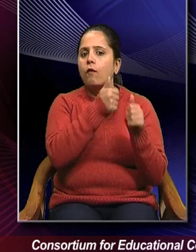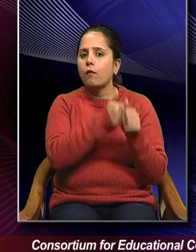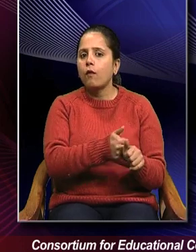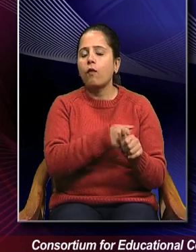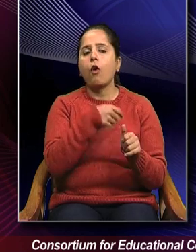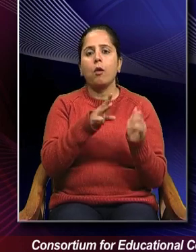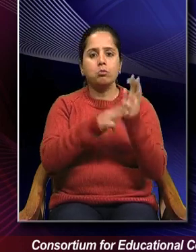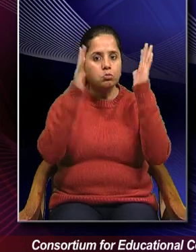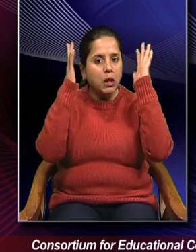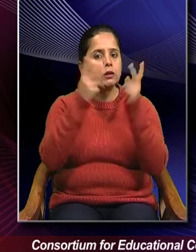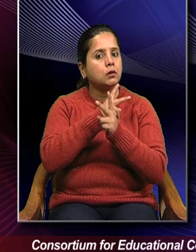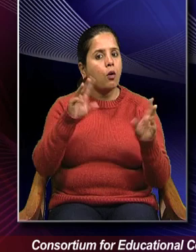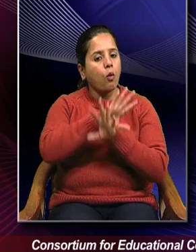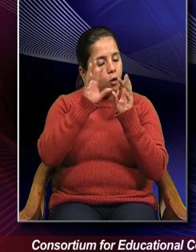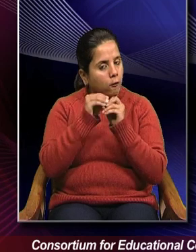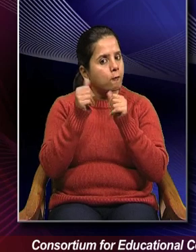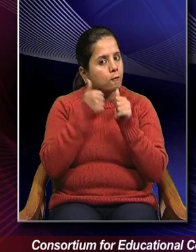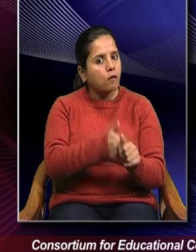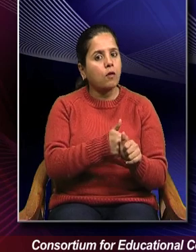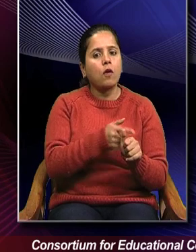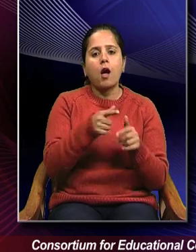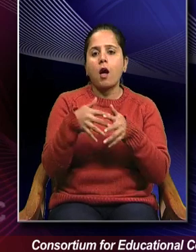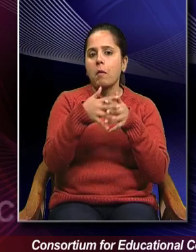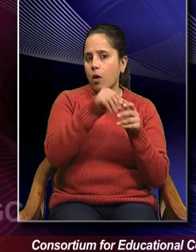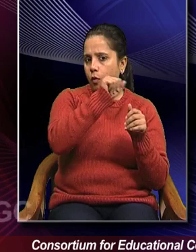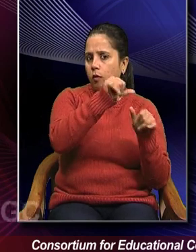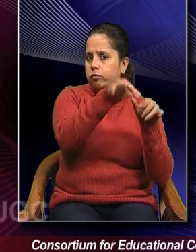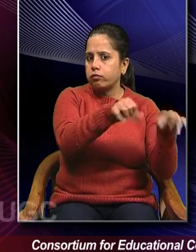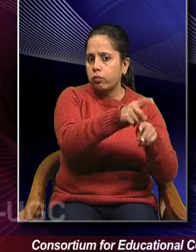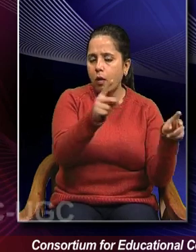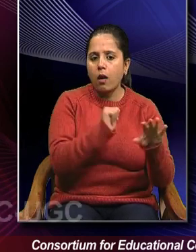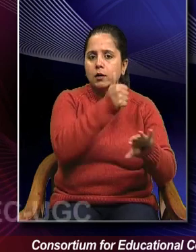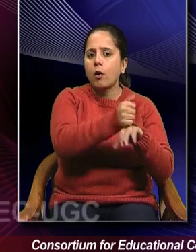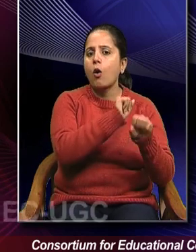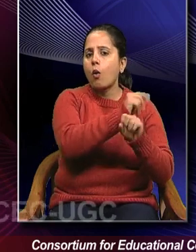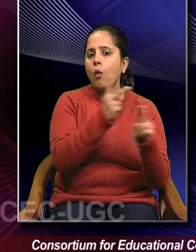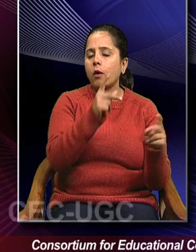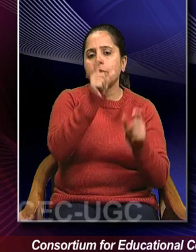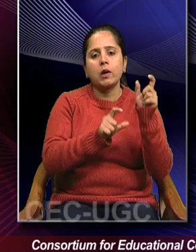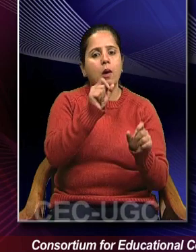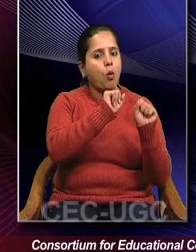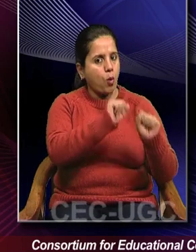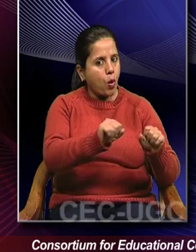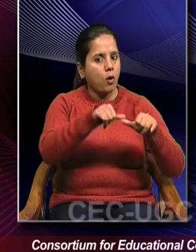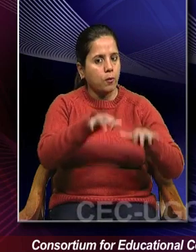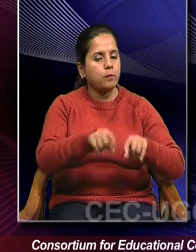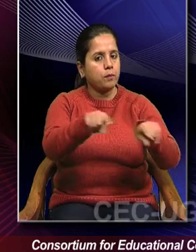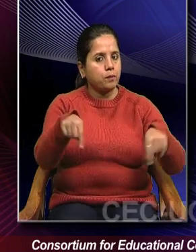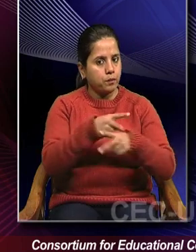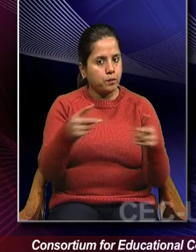missionaries as well. So we find that how the American colonies, they were being set up by the individuals, and the